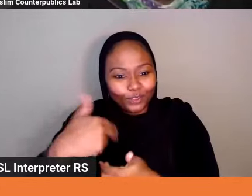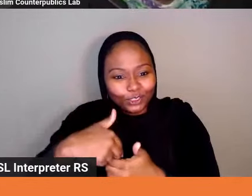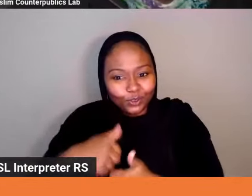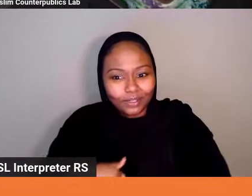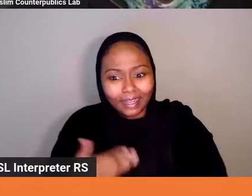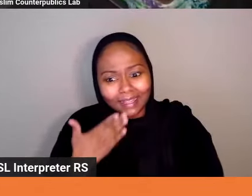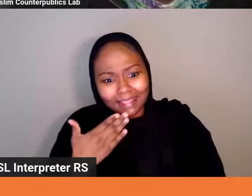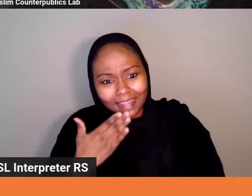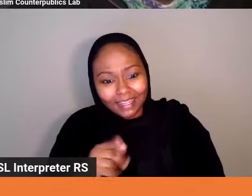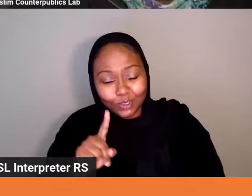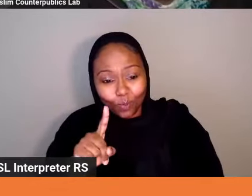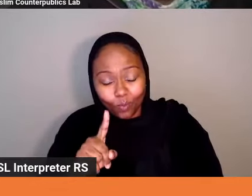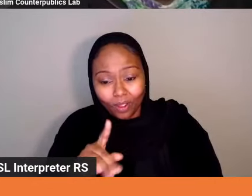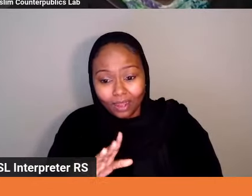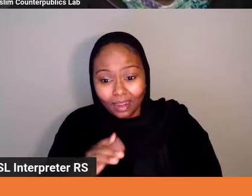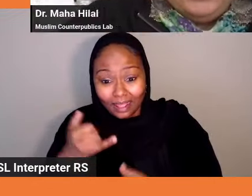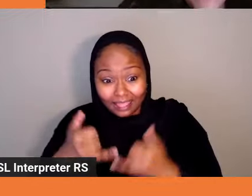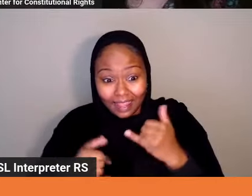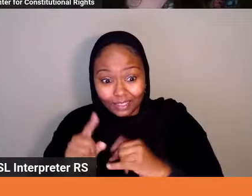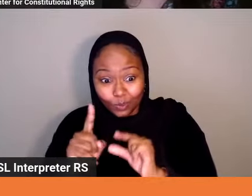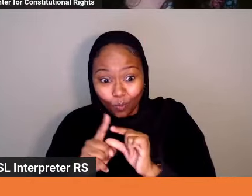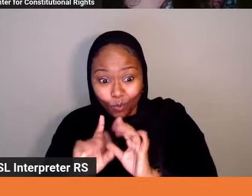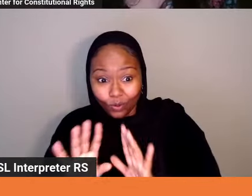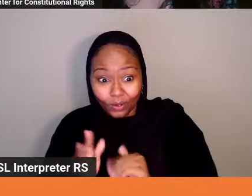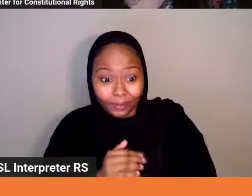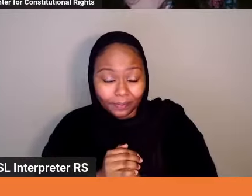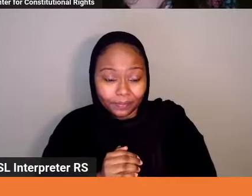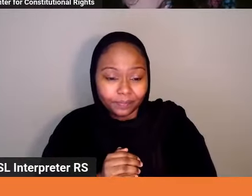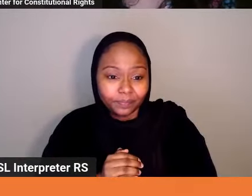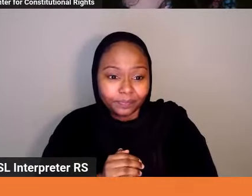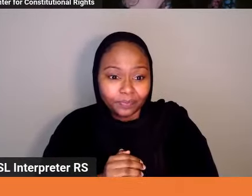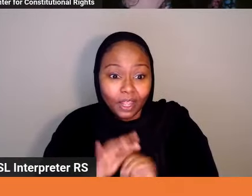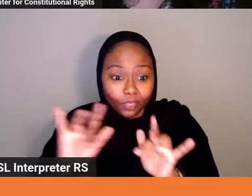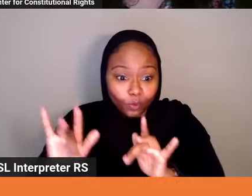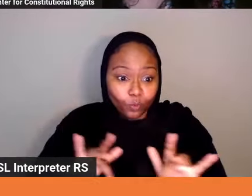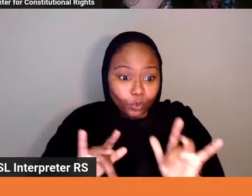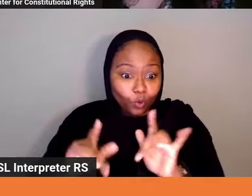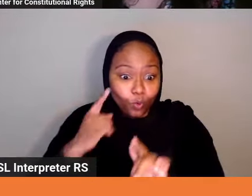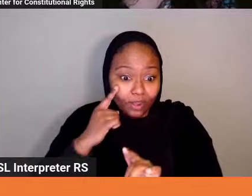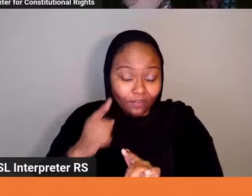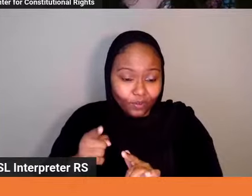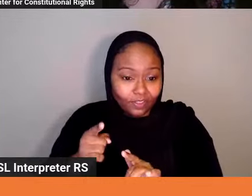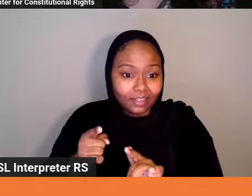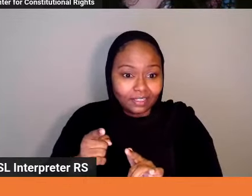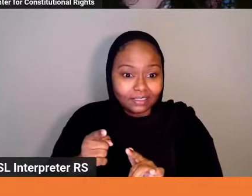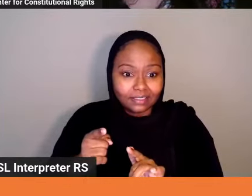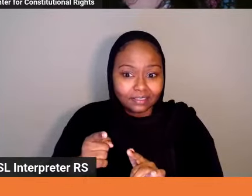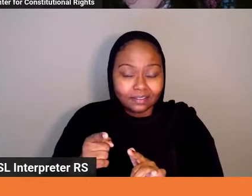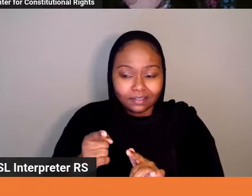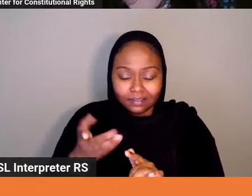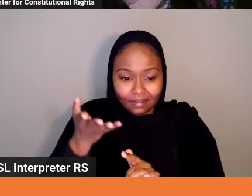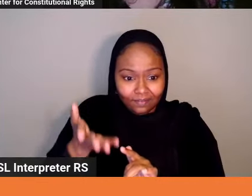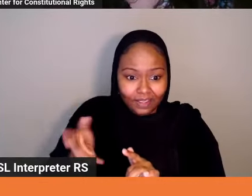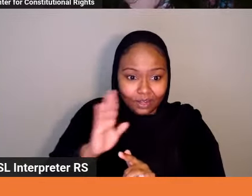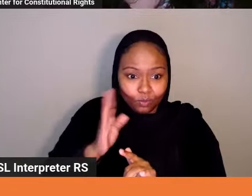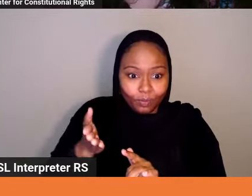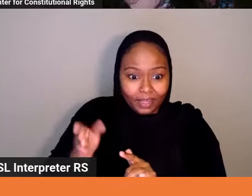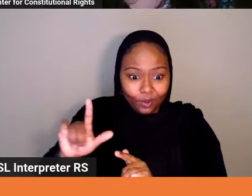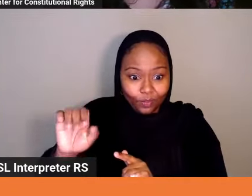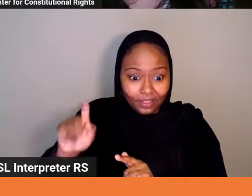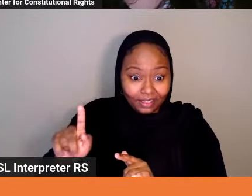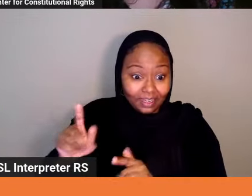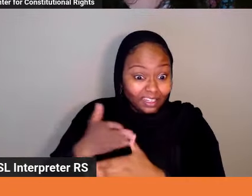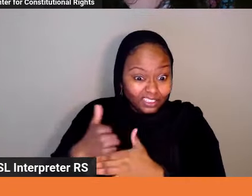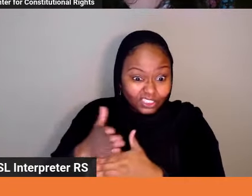And I'll get the last word on this. The recording of this event will live at this link. So please share